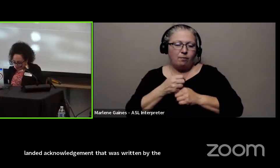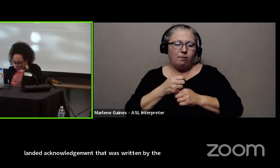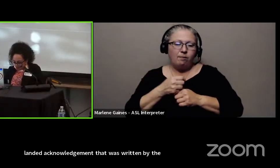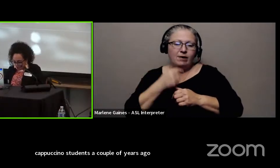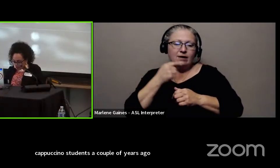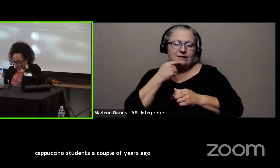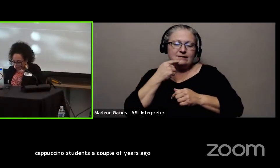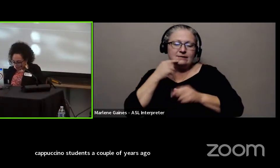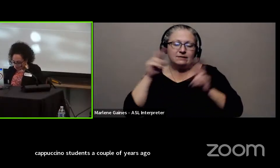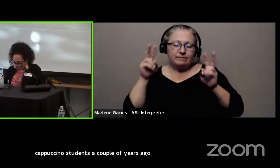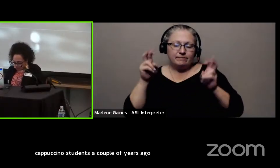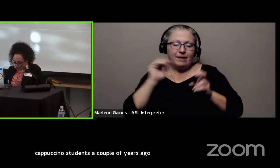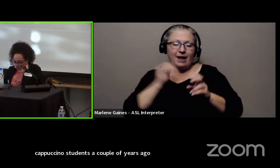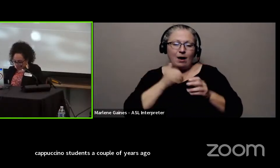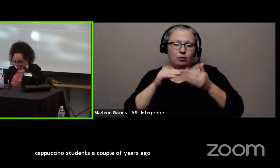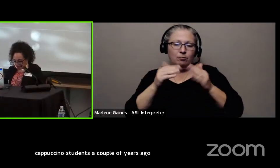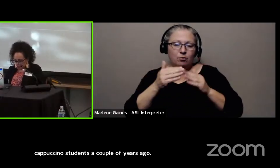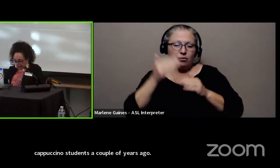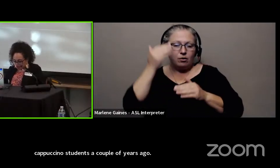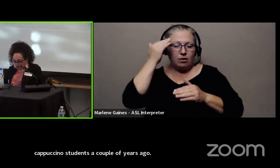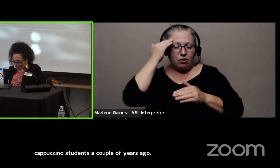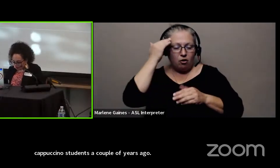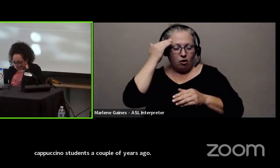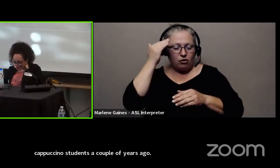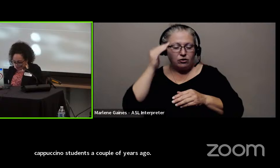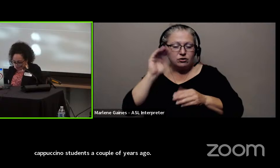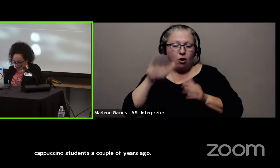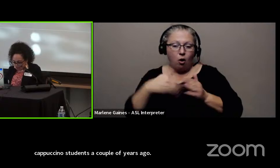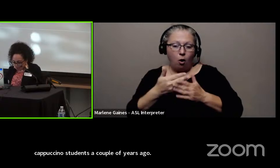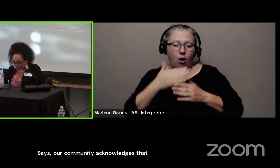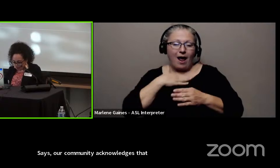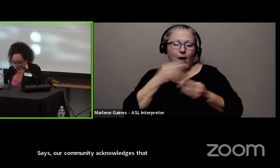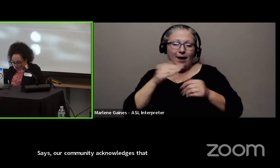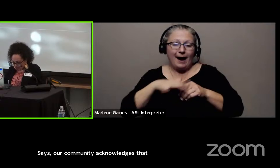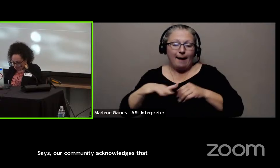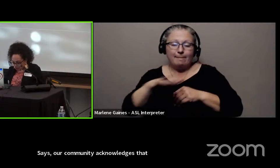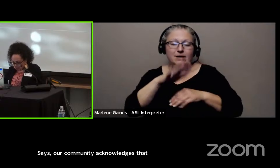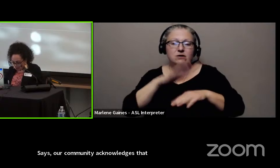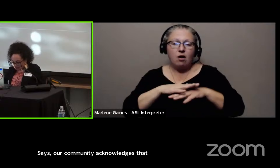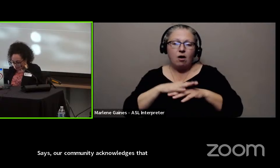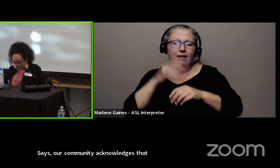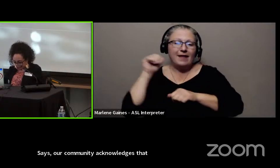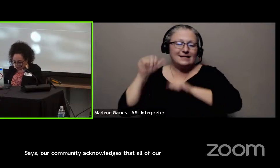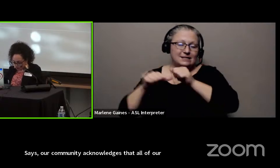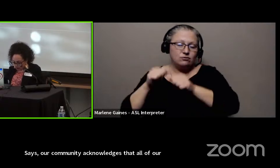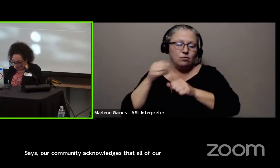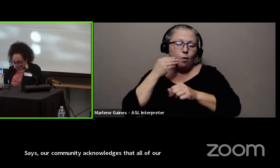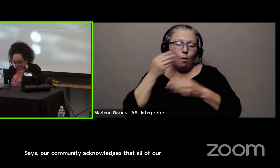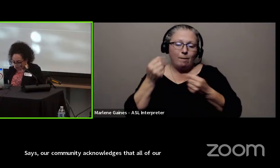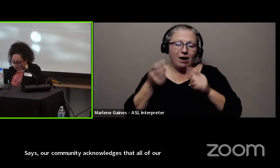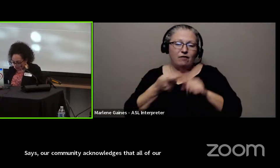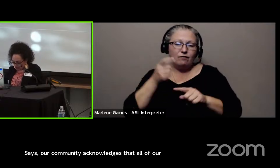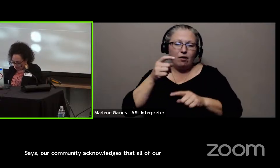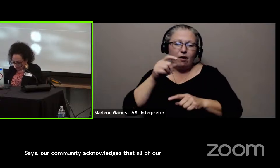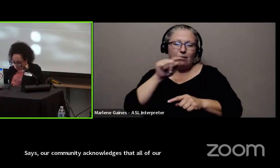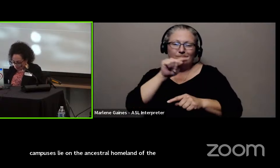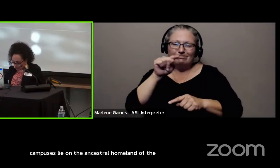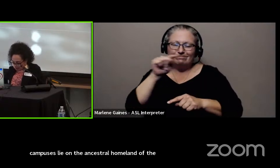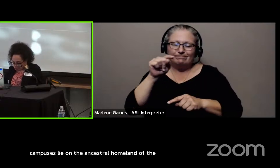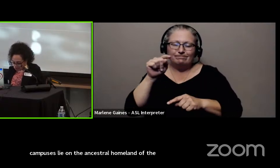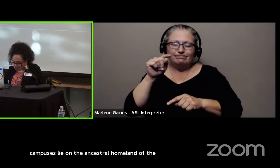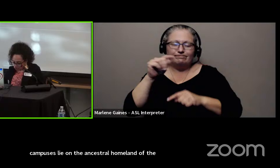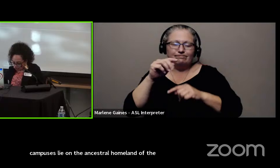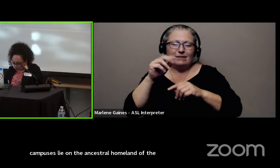says, our community acknowledges that all of our campuses lie on the ancestral homeland of the Ramaytush Ohlone.